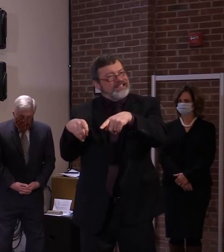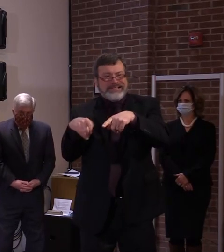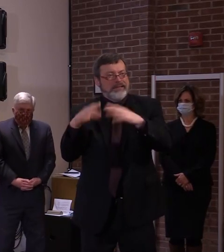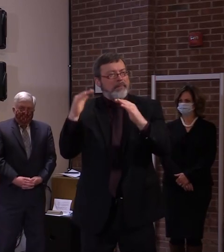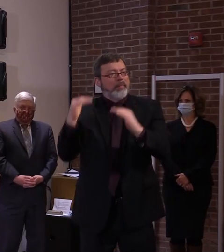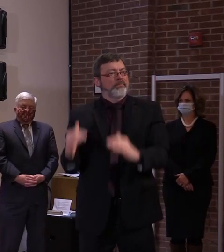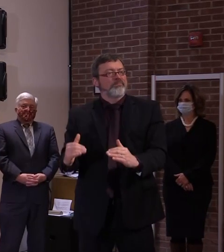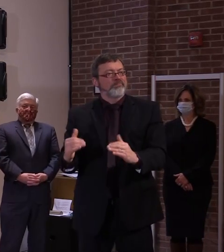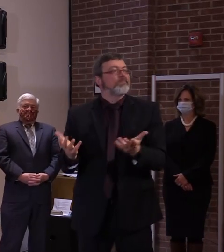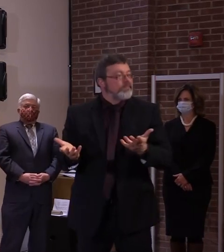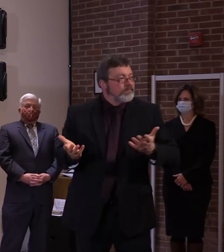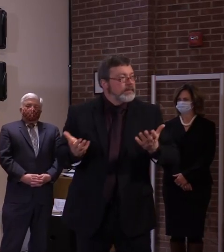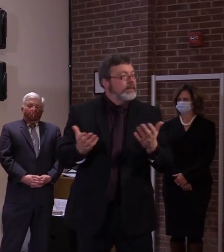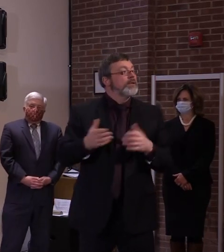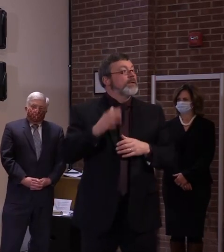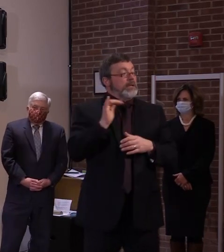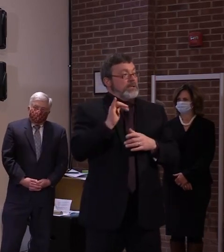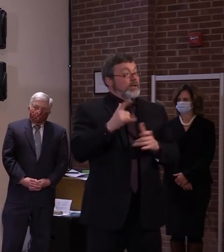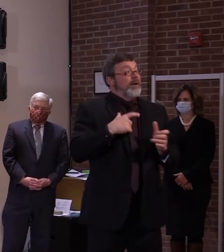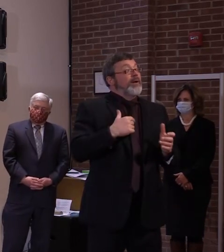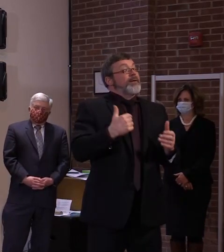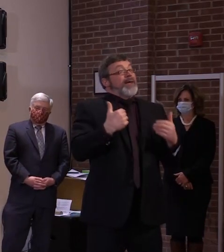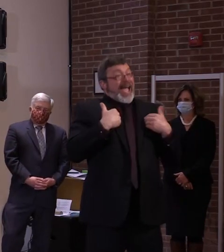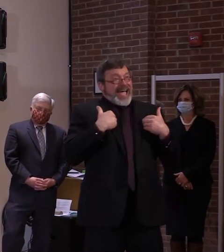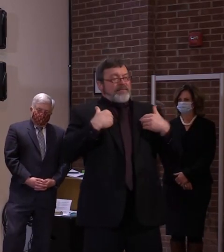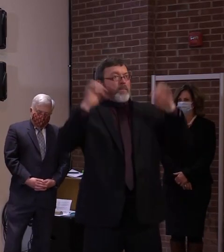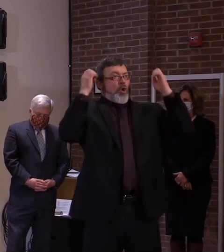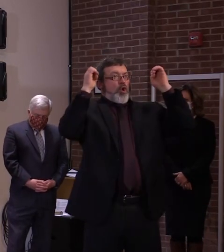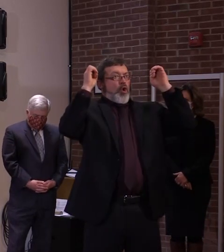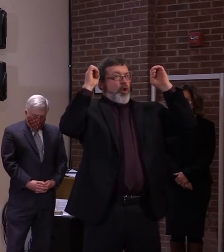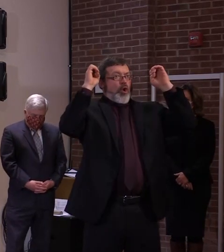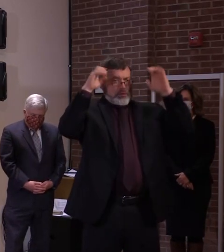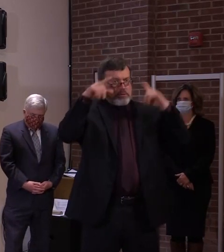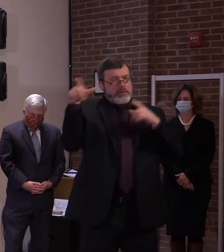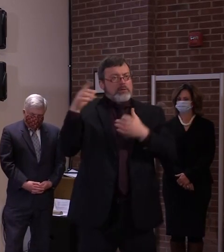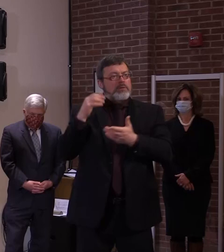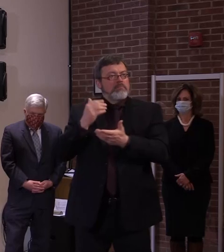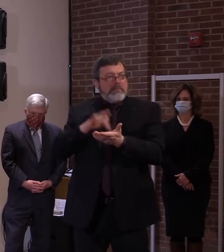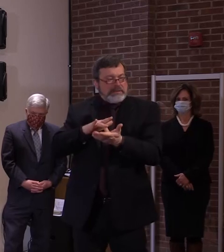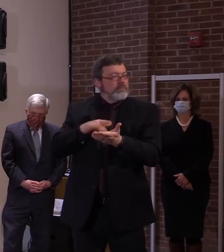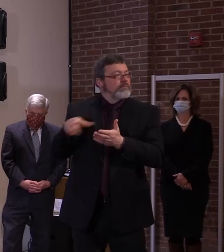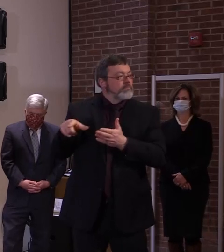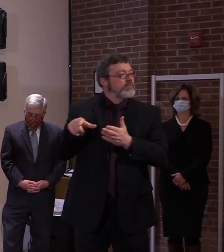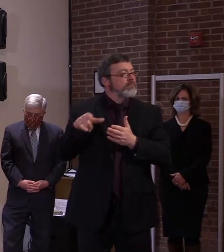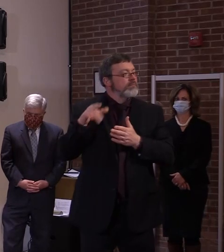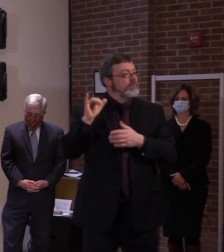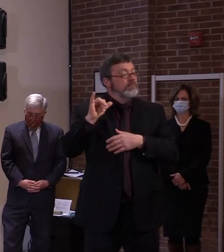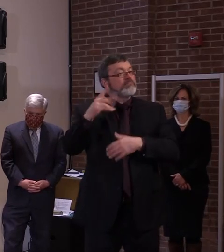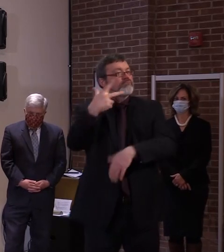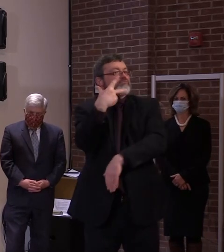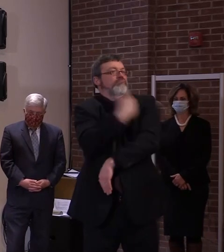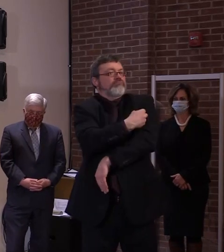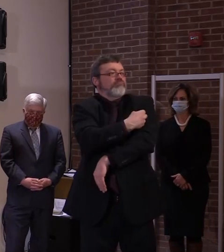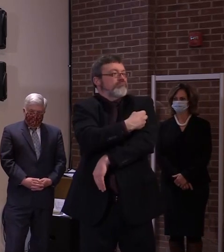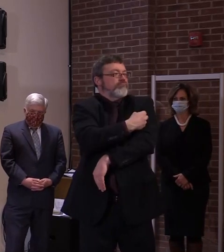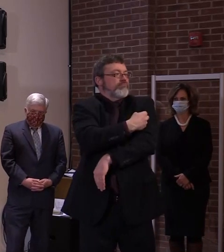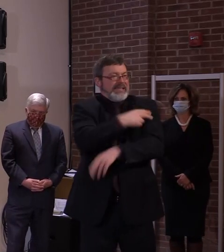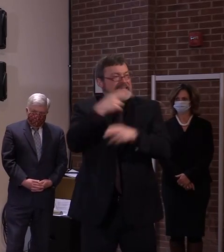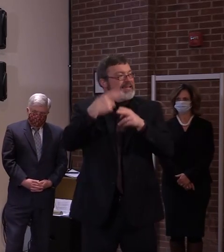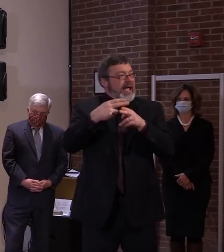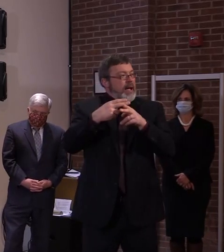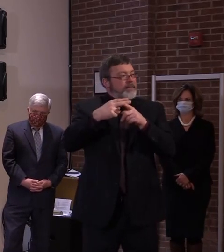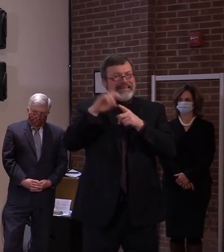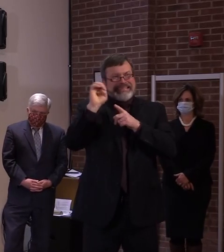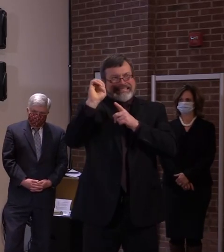emergency use called Evusheld. This long-acting injectable monoclonal antibody is